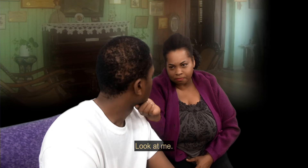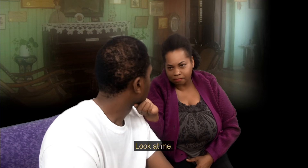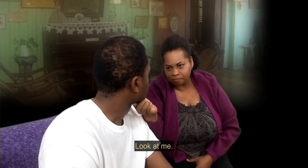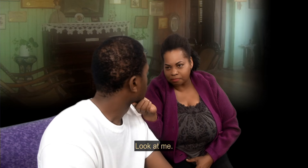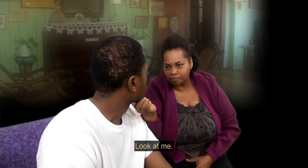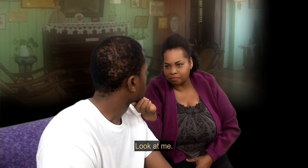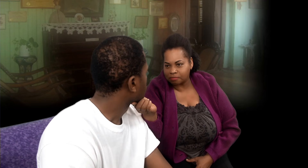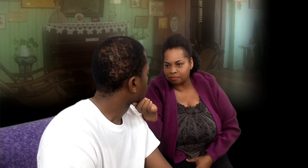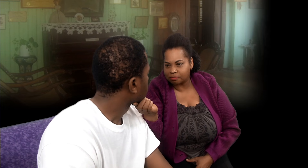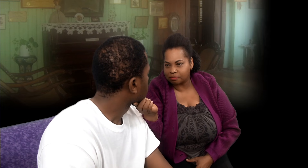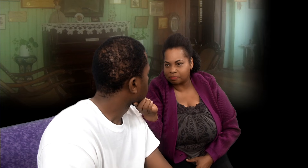Look at me.